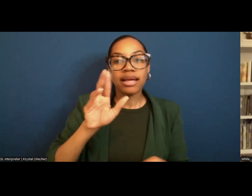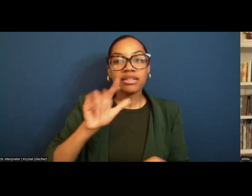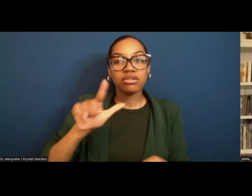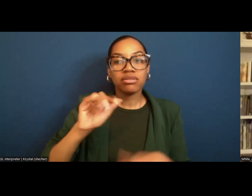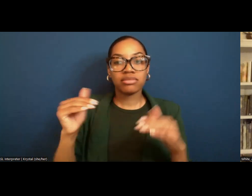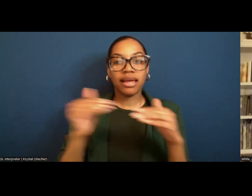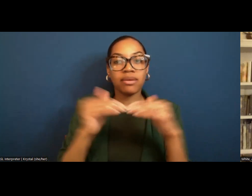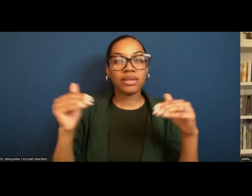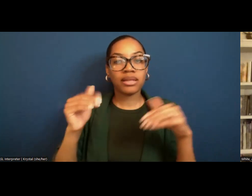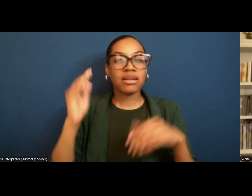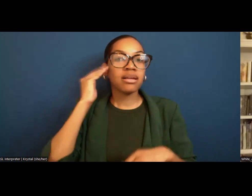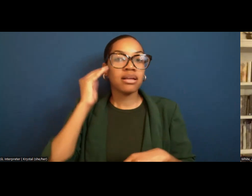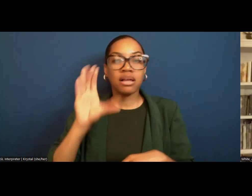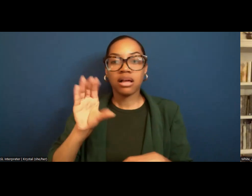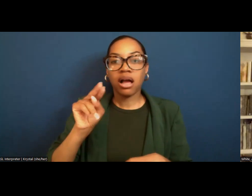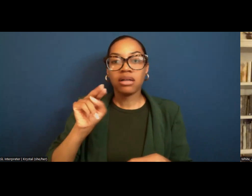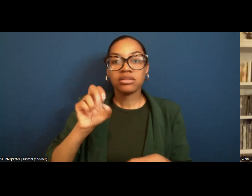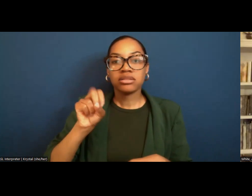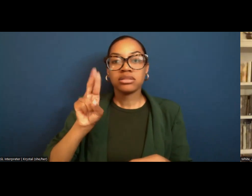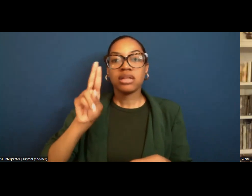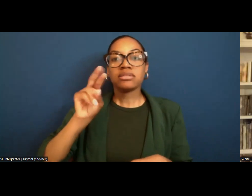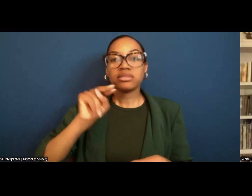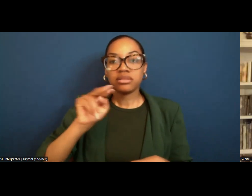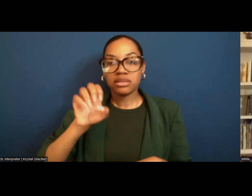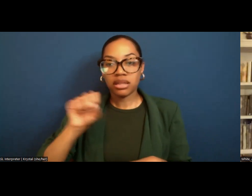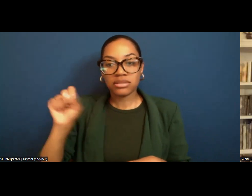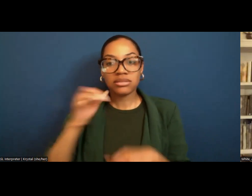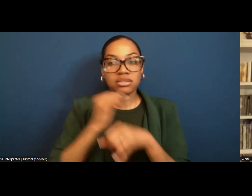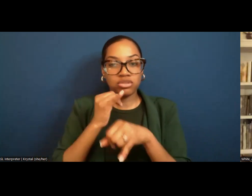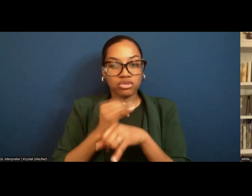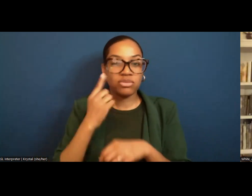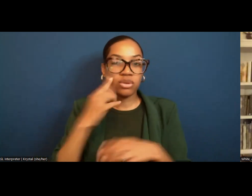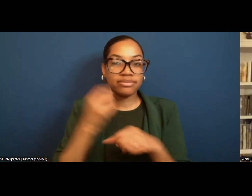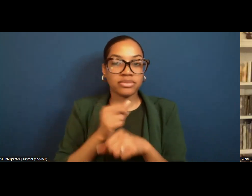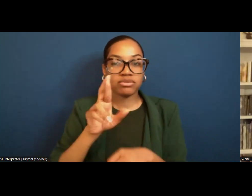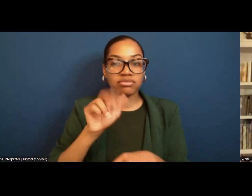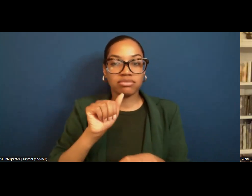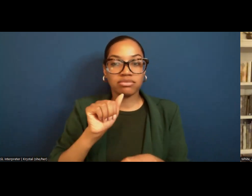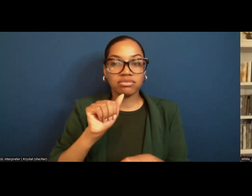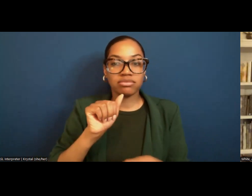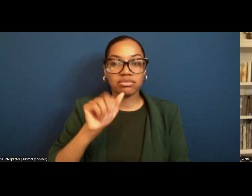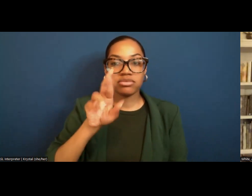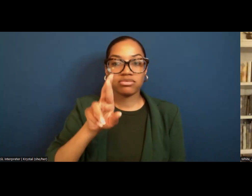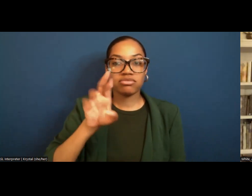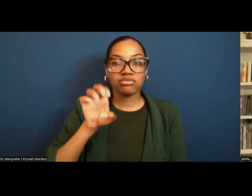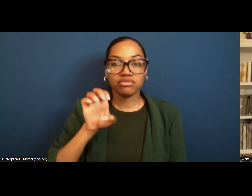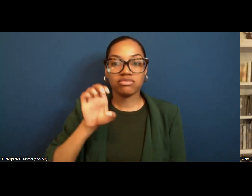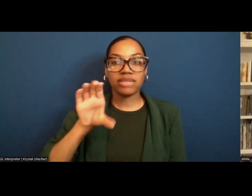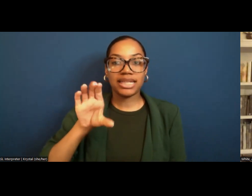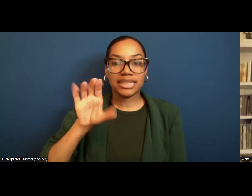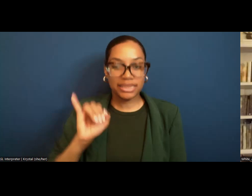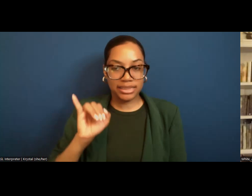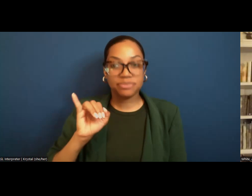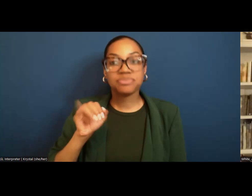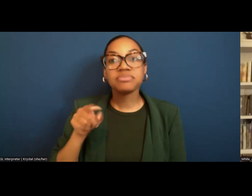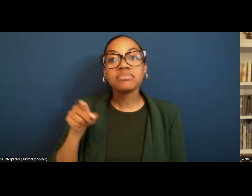designed to enhance the ability of learners to deconstruct racism and cultivate racial equity. Additionally,